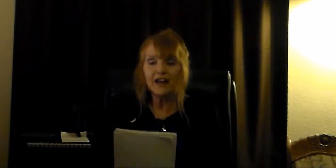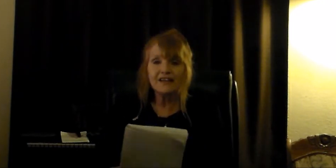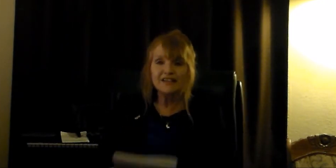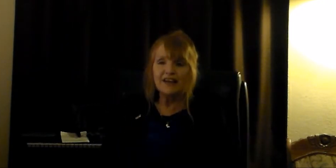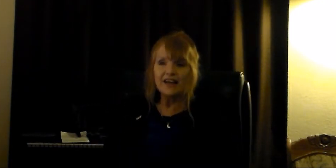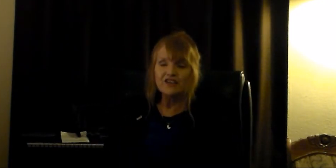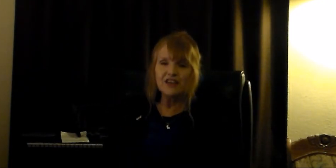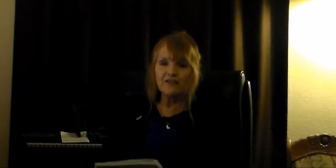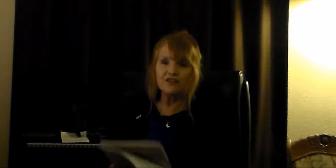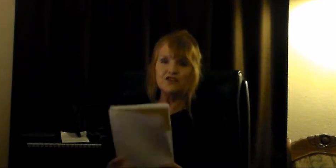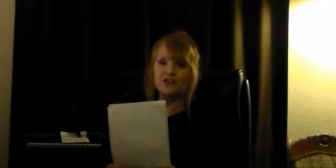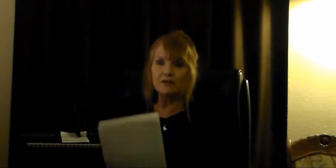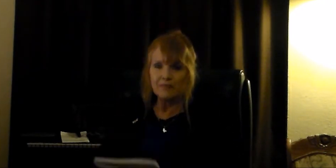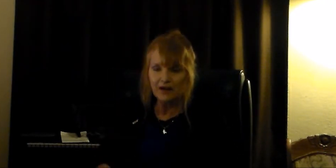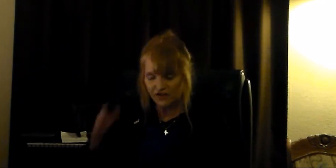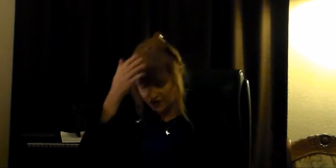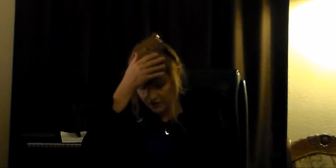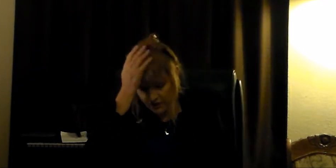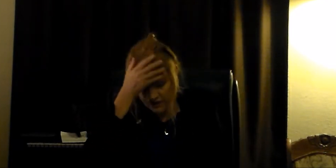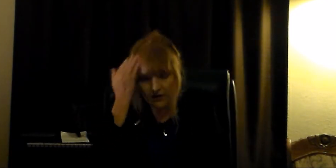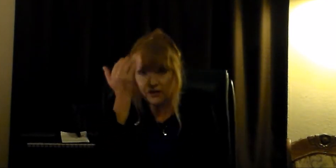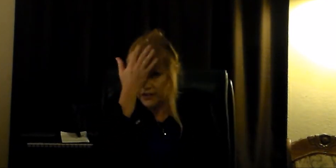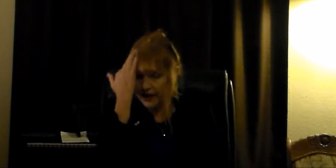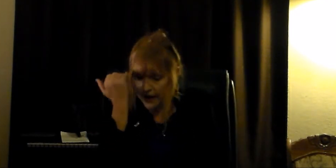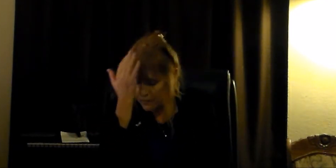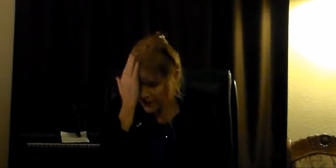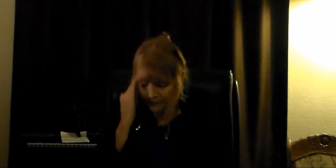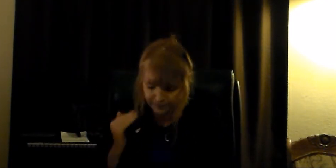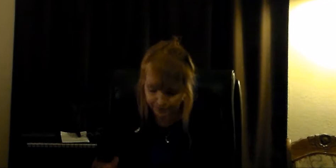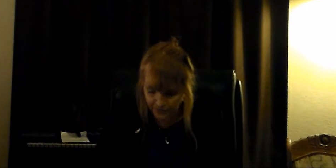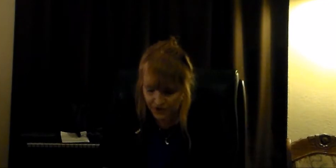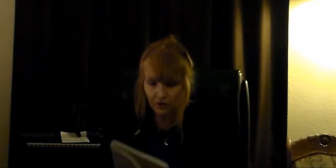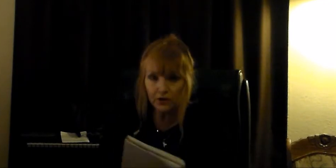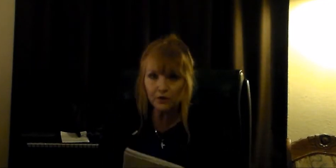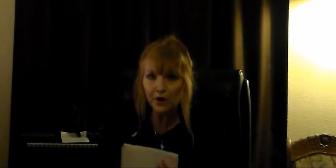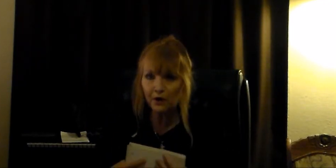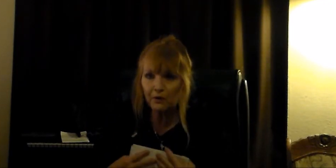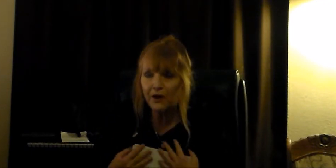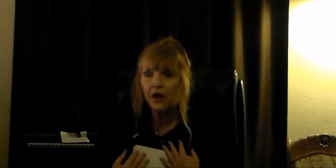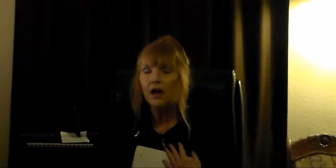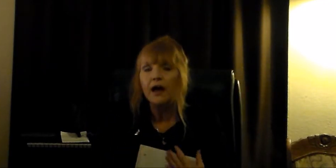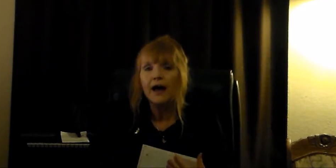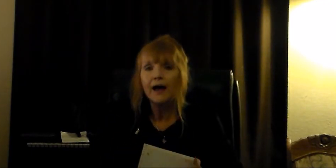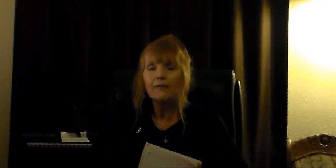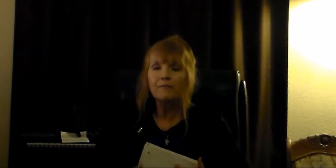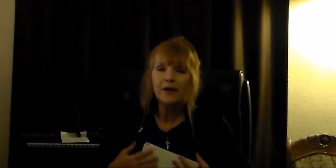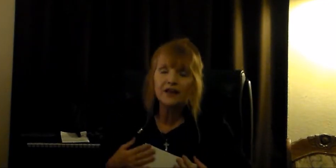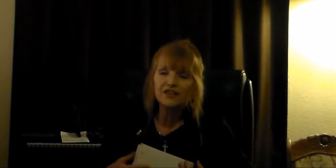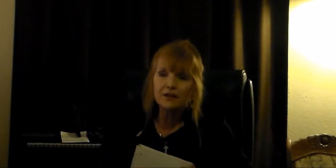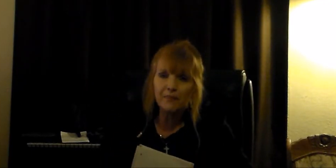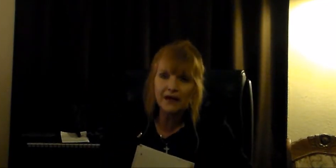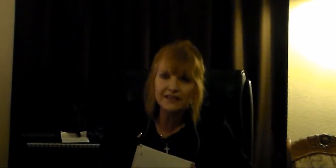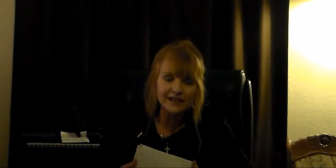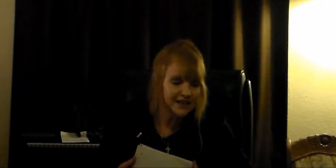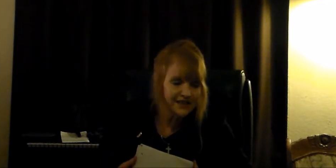like I said, I just came from the gym. My hair is still a little damp and still a little cold. I just ate a bite to eat,